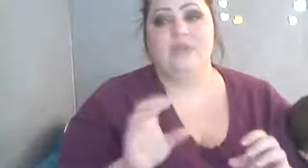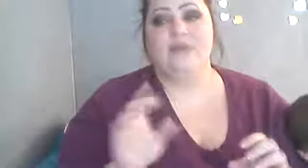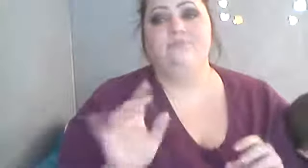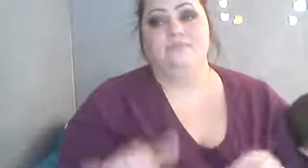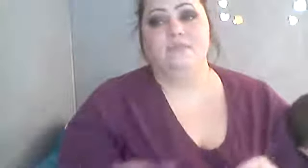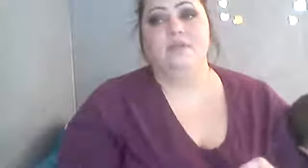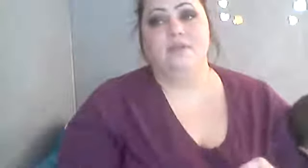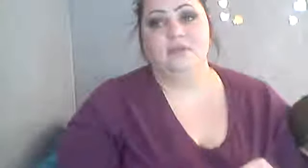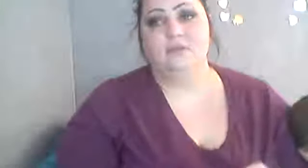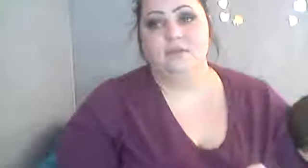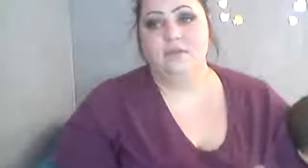that.